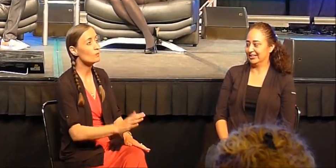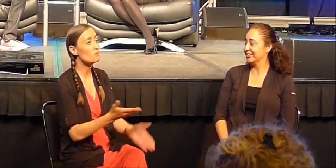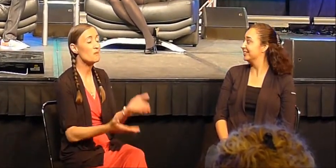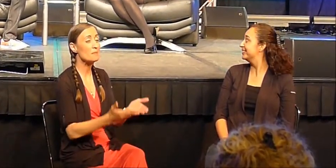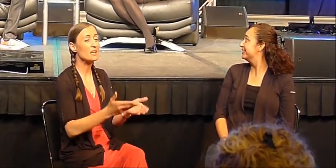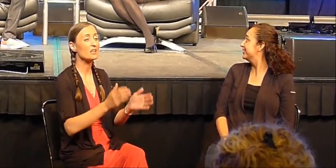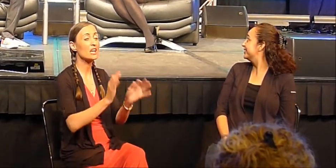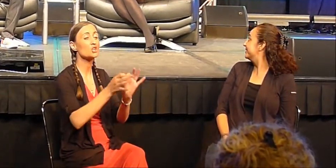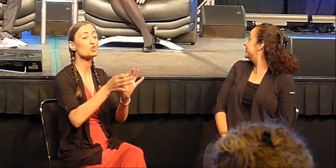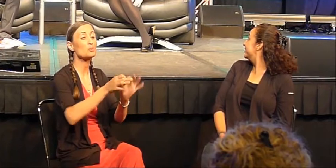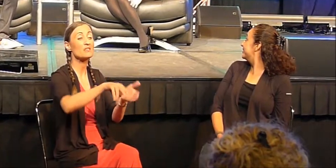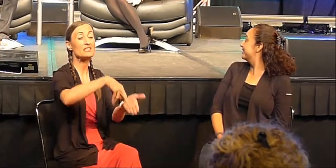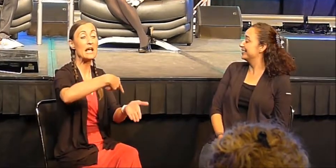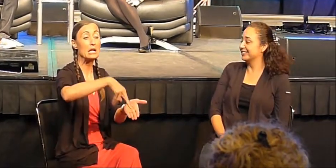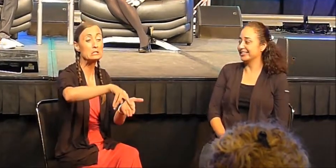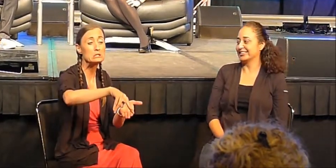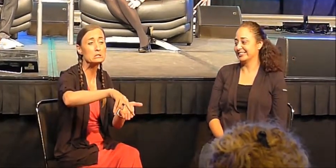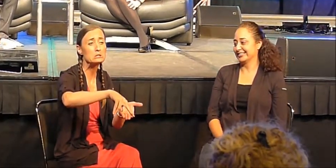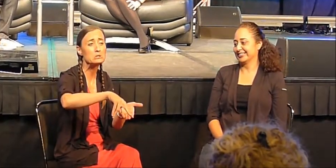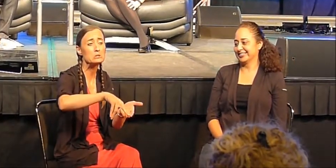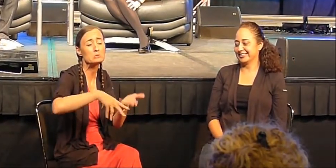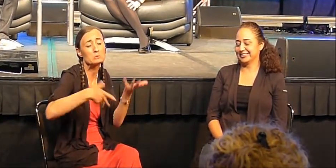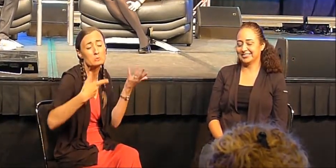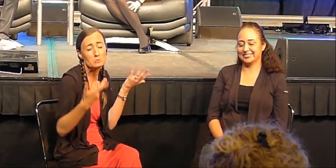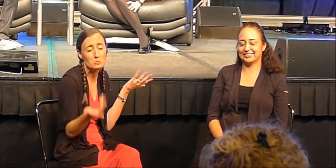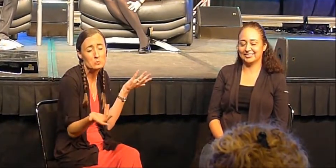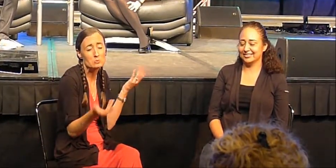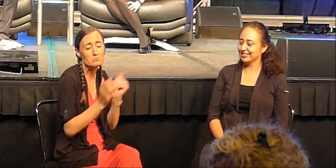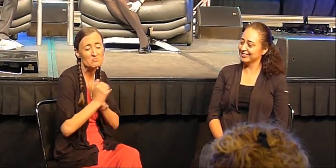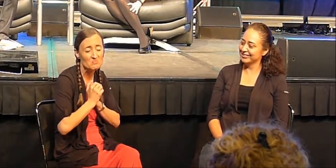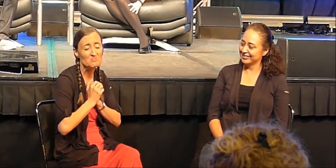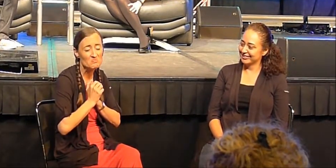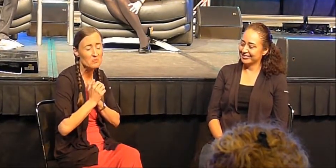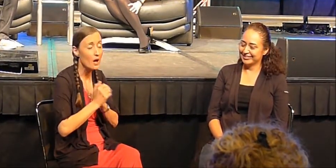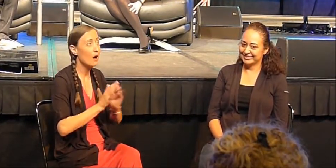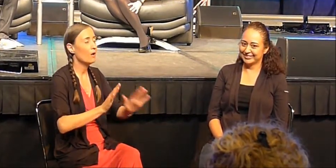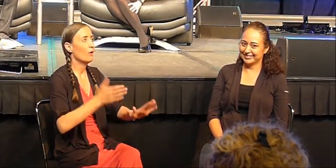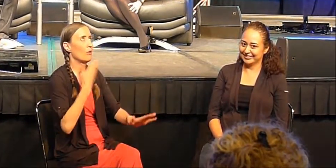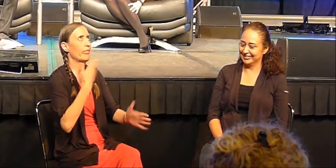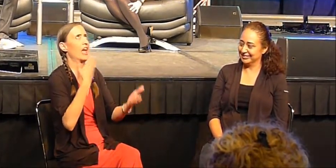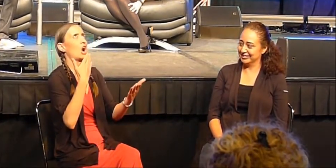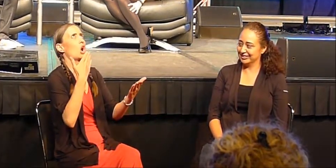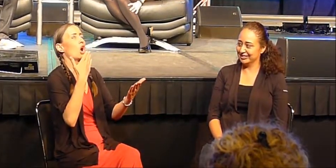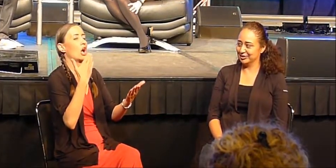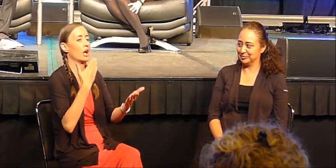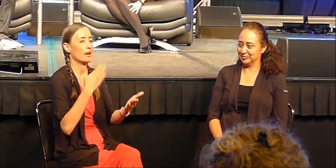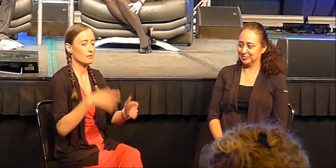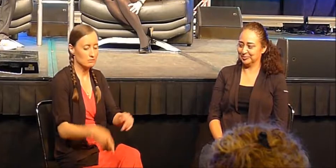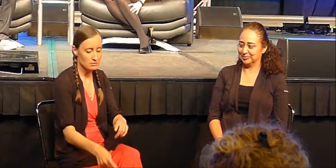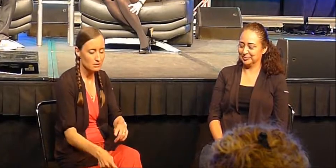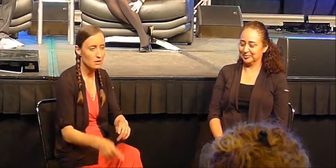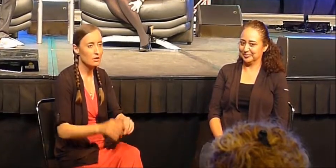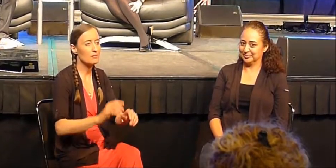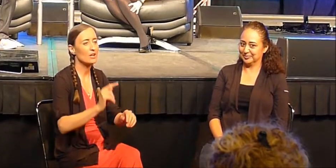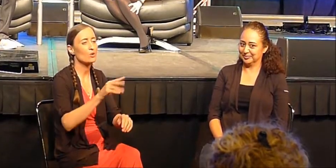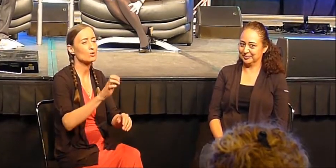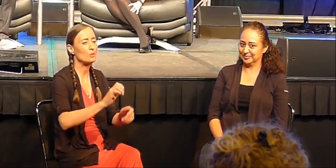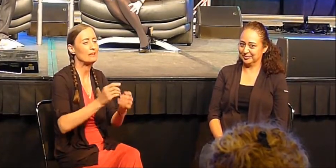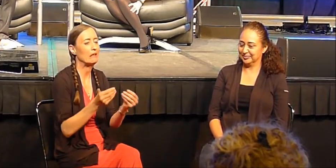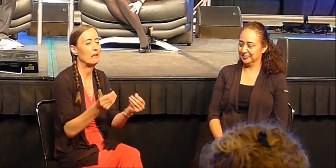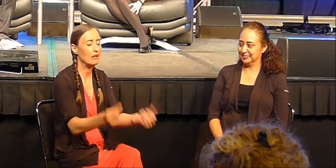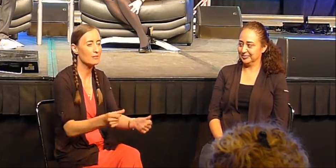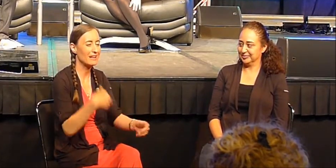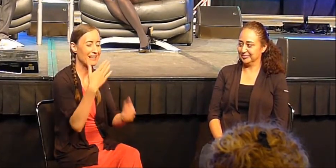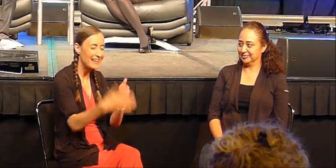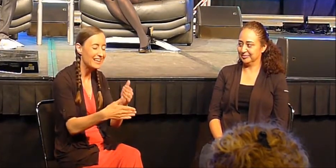dance? But we'll get around to it. Anyway, thank God the toe healed by the time we finished the movie, which